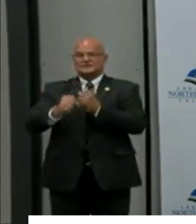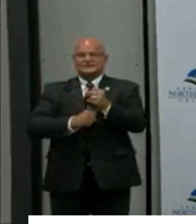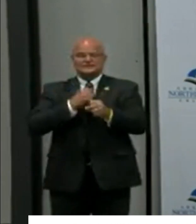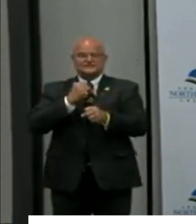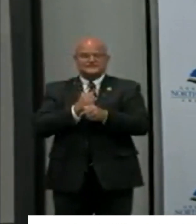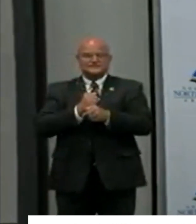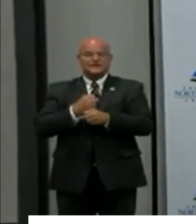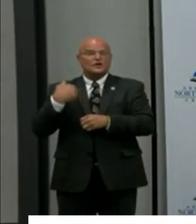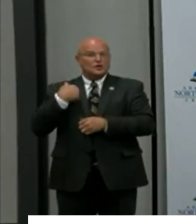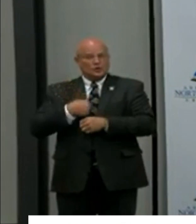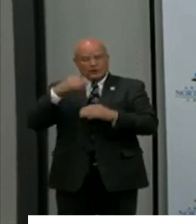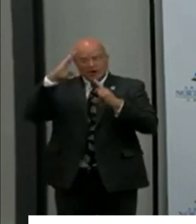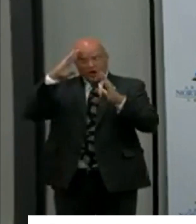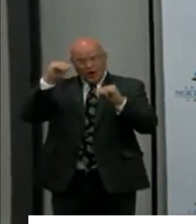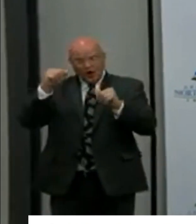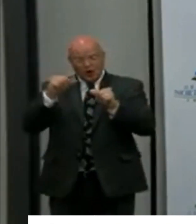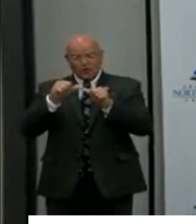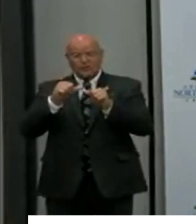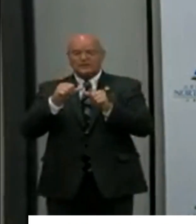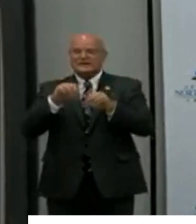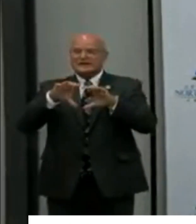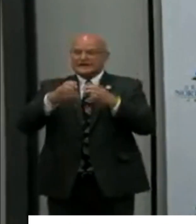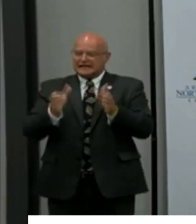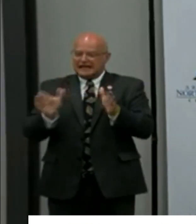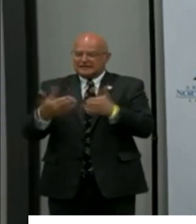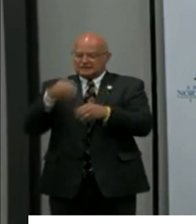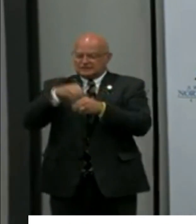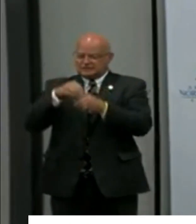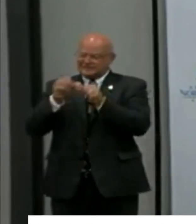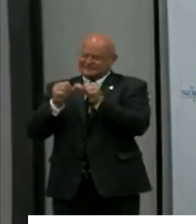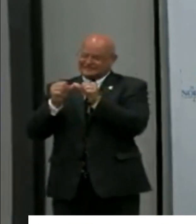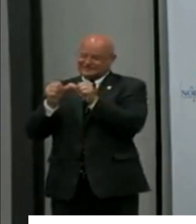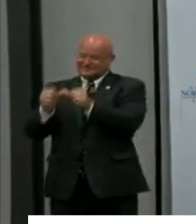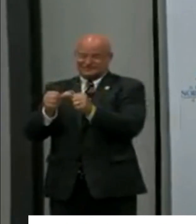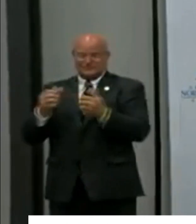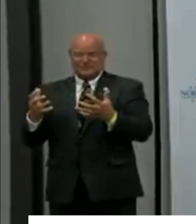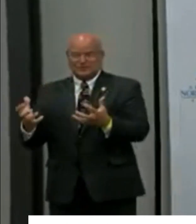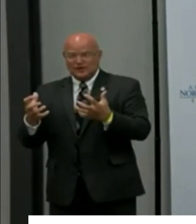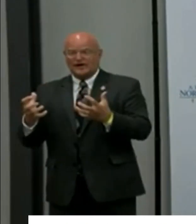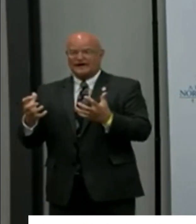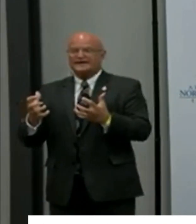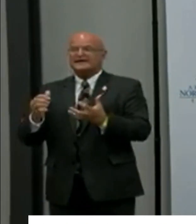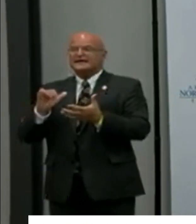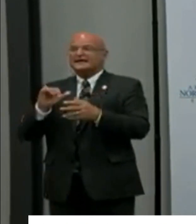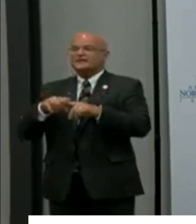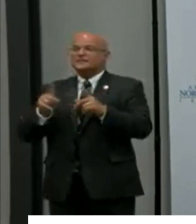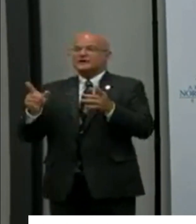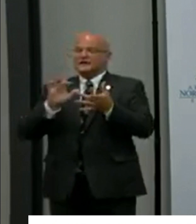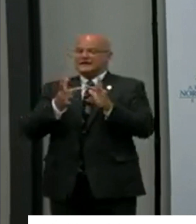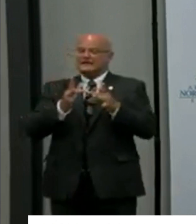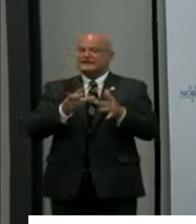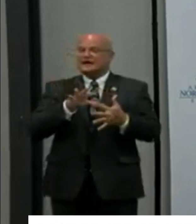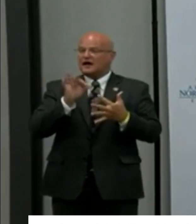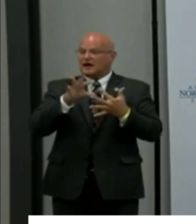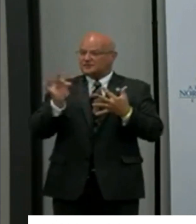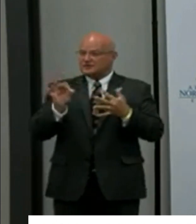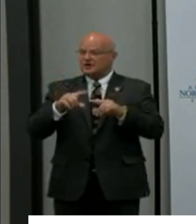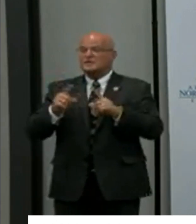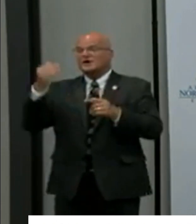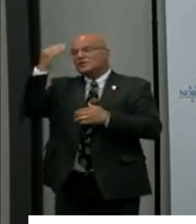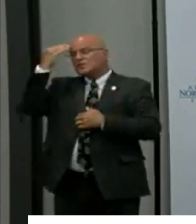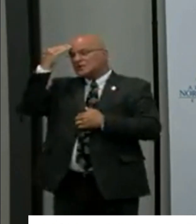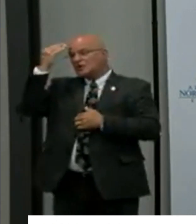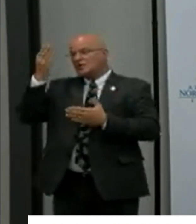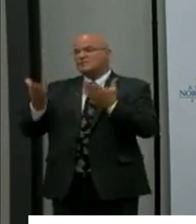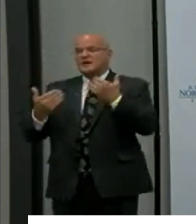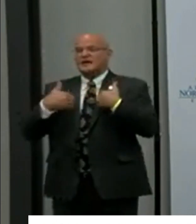year. We hope that we'll be able to stick with the in-classroom instruction and keep that option open through the school year, but we know that